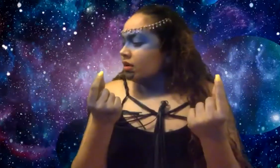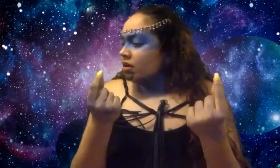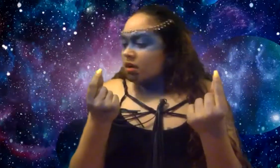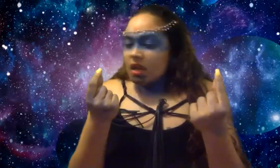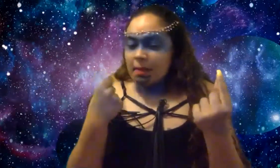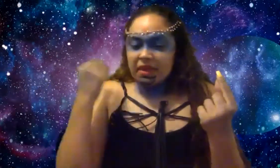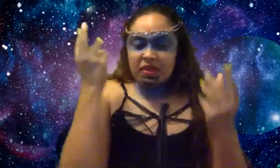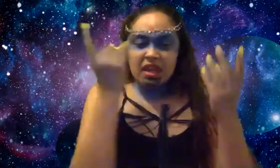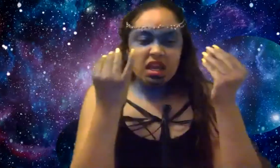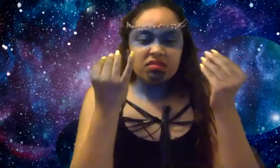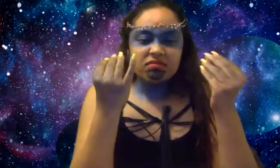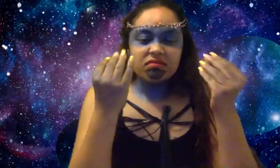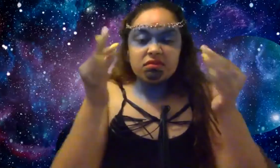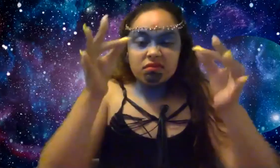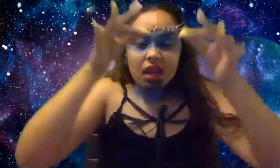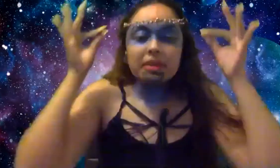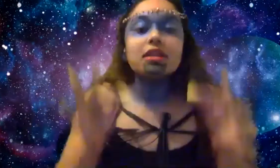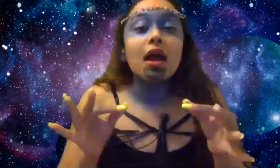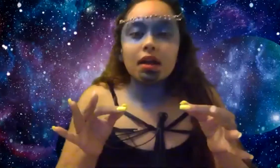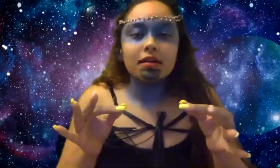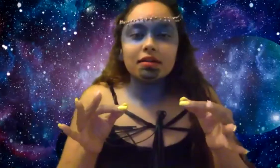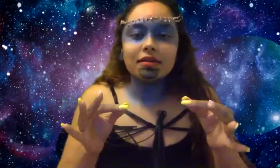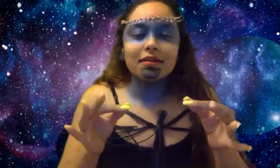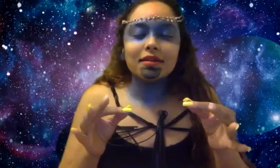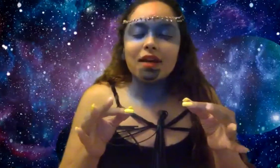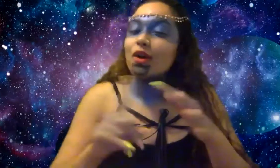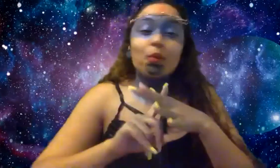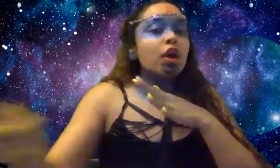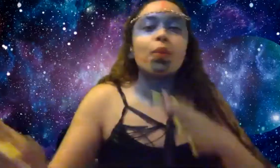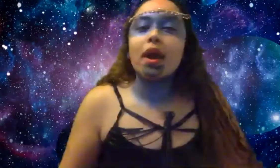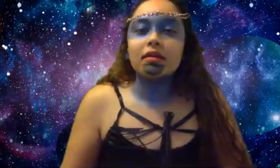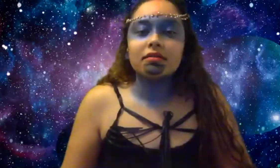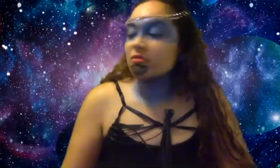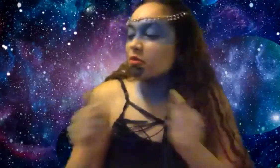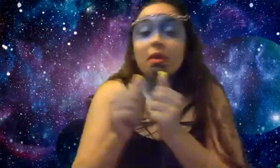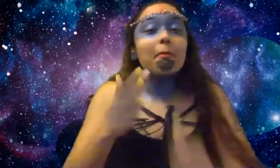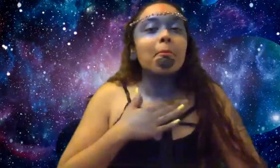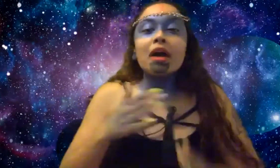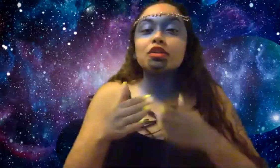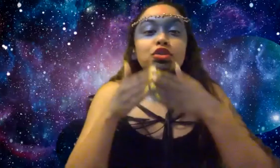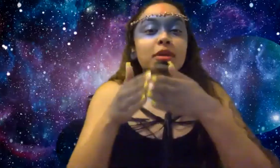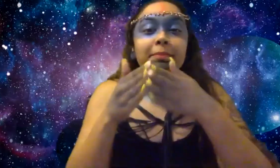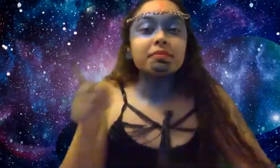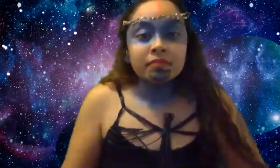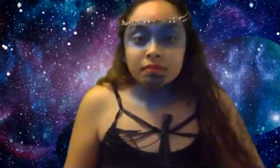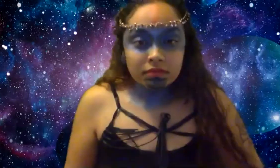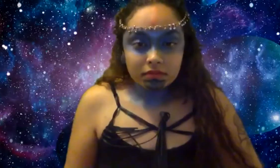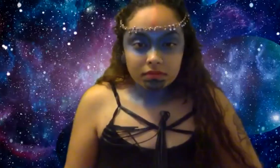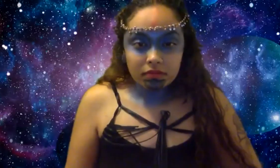And I was in angst. I didn't know what to do. And I decided I was going to run away. I